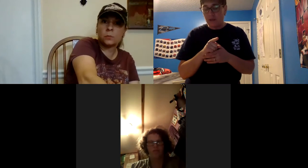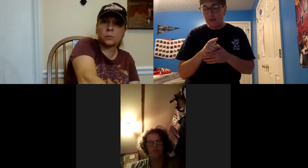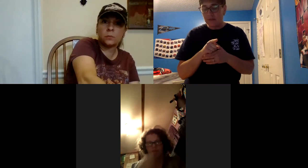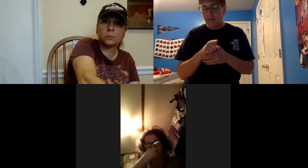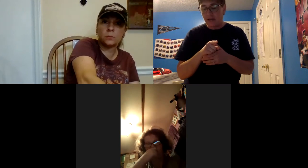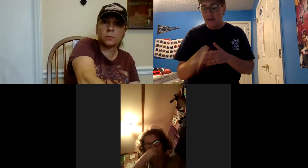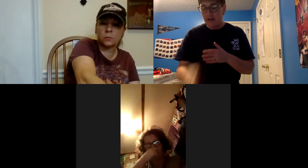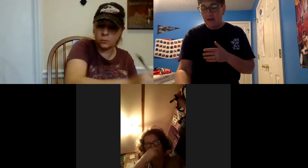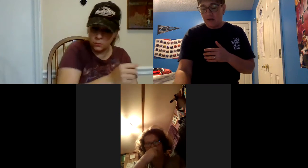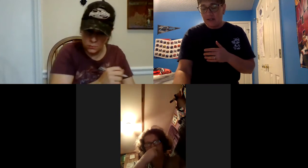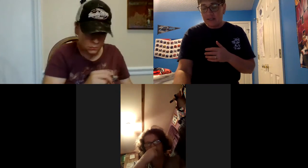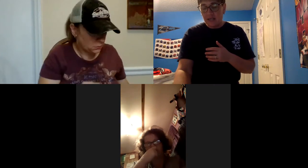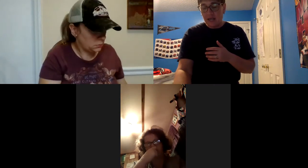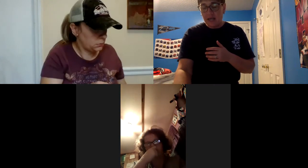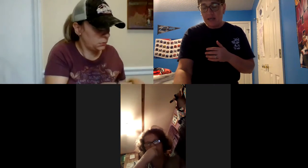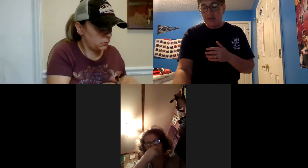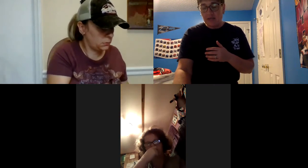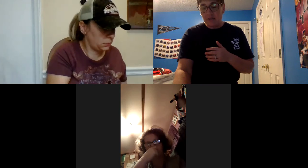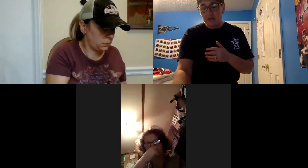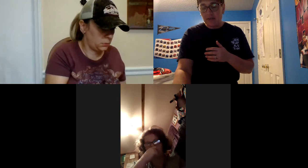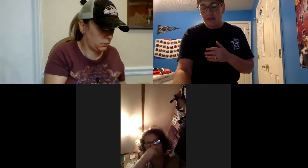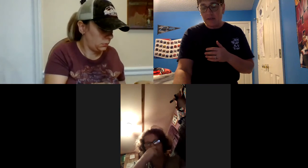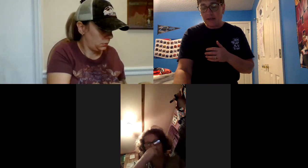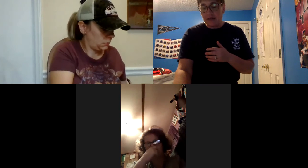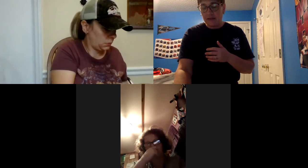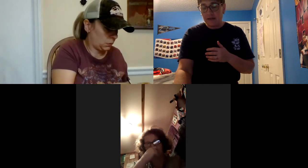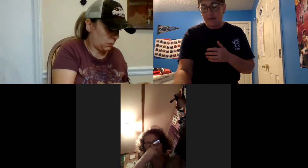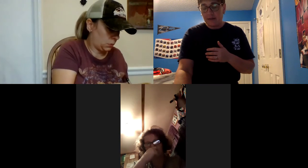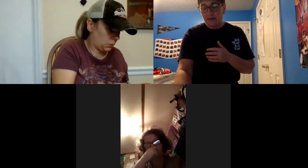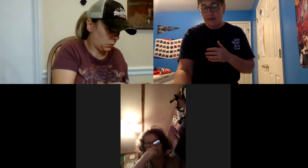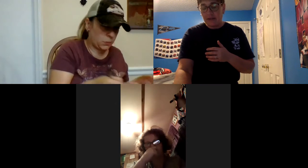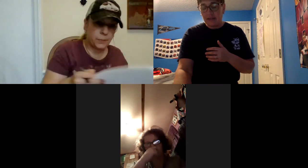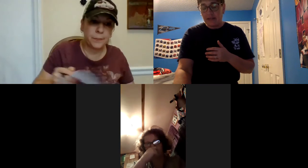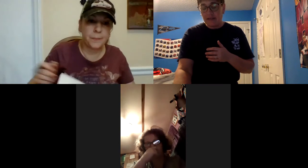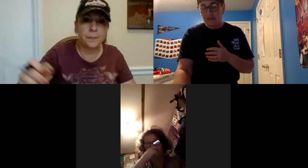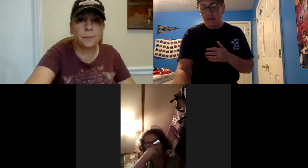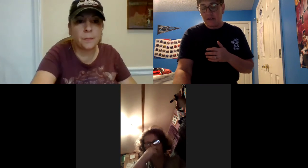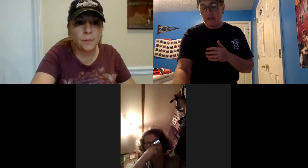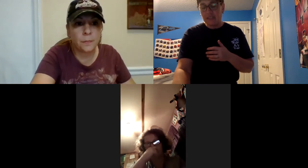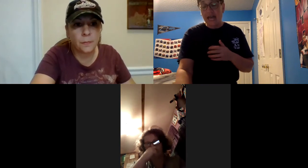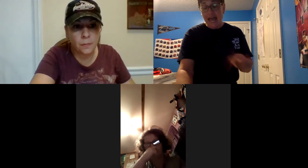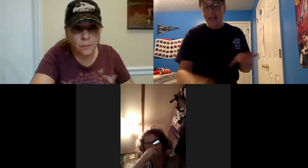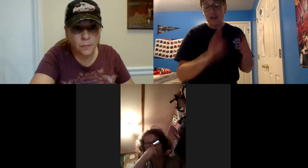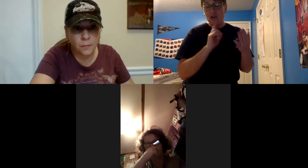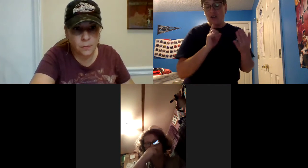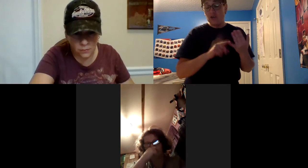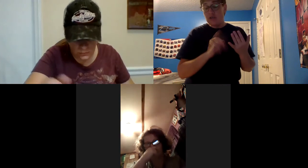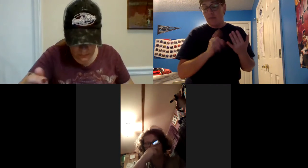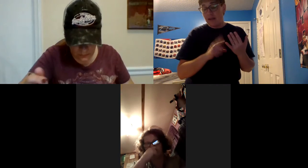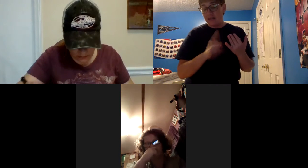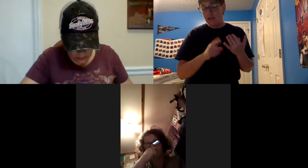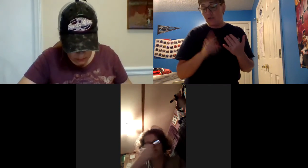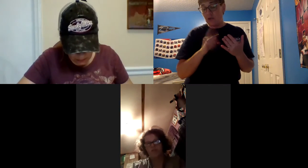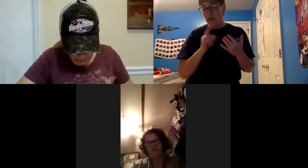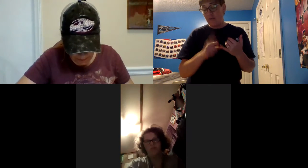does your paper say? Because I don't think I put all that on mine. I don't think I left it all on there, because I had you didn't